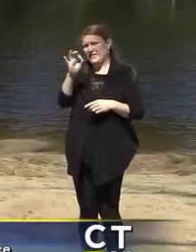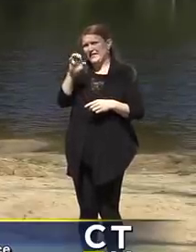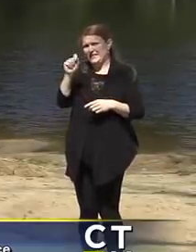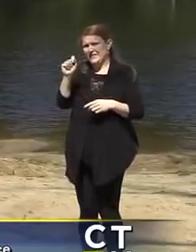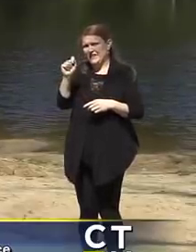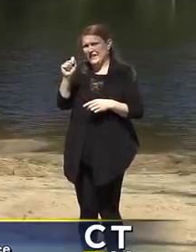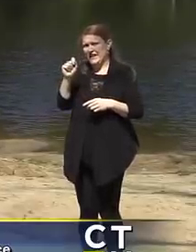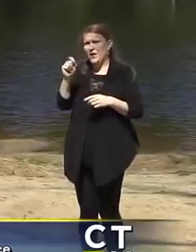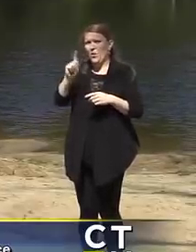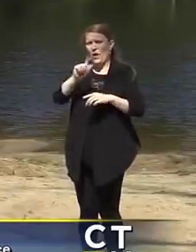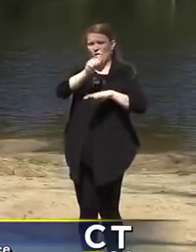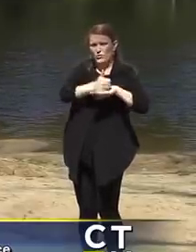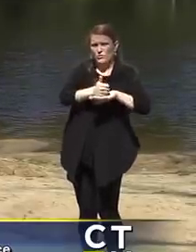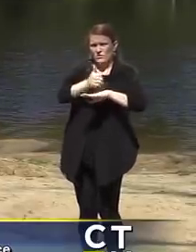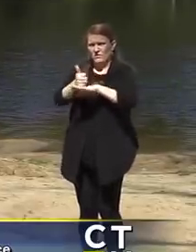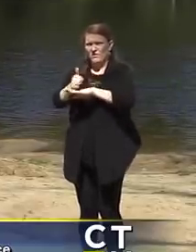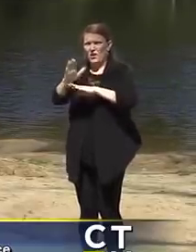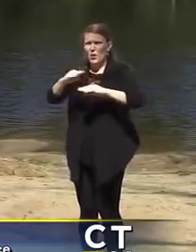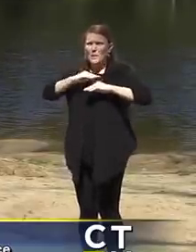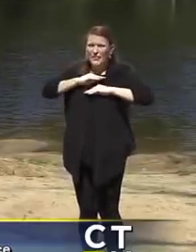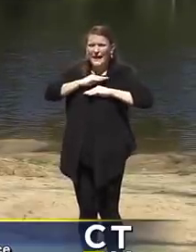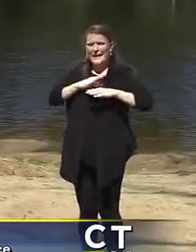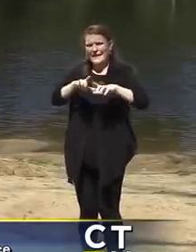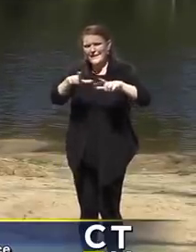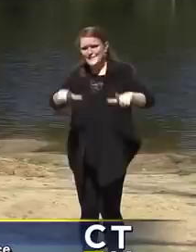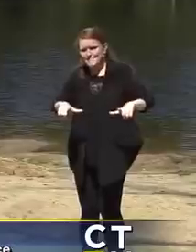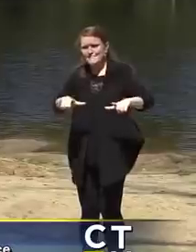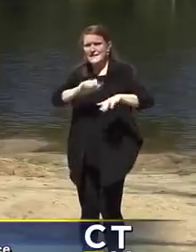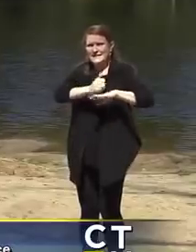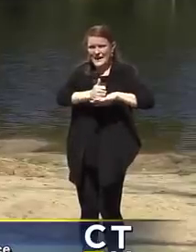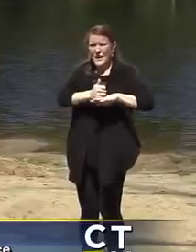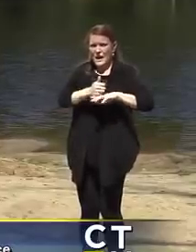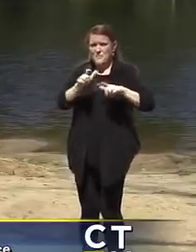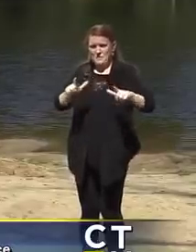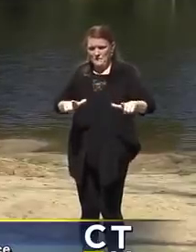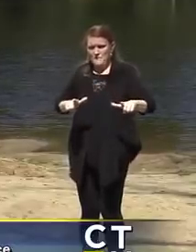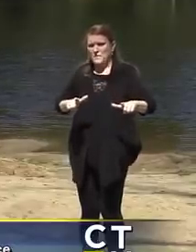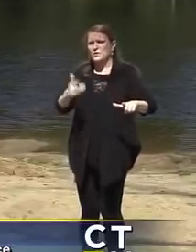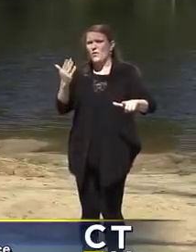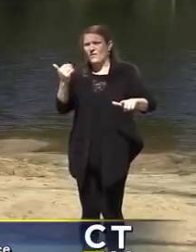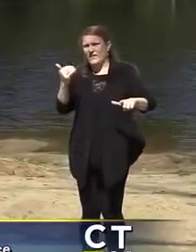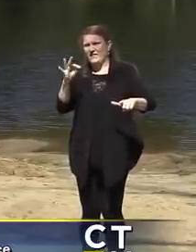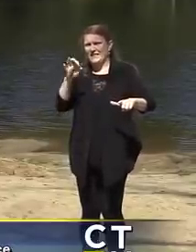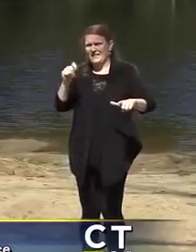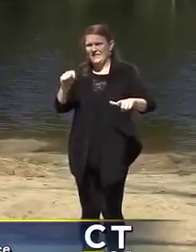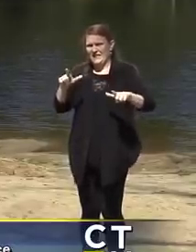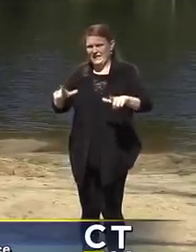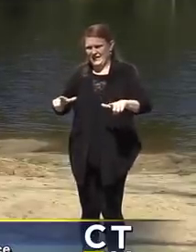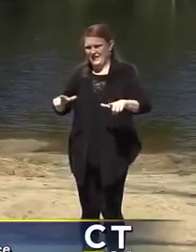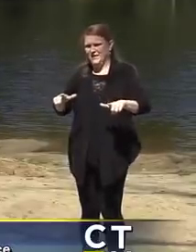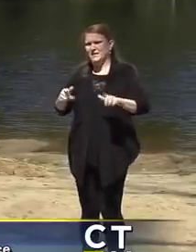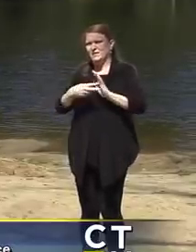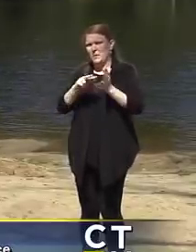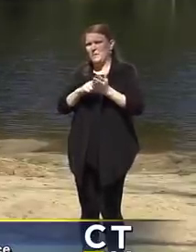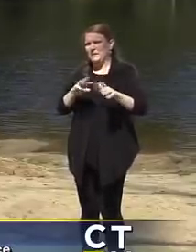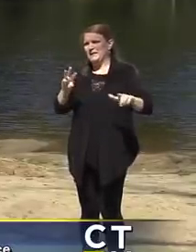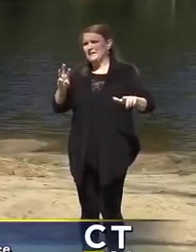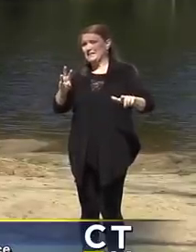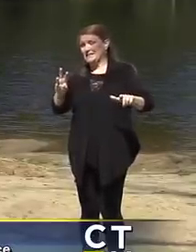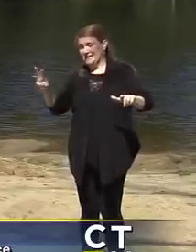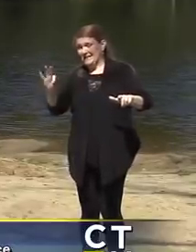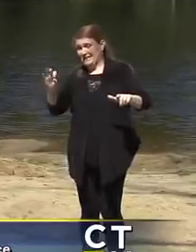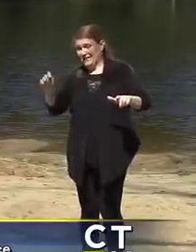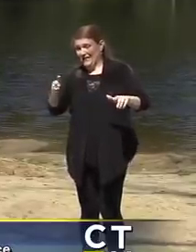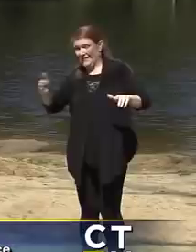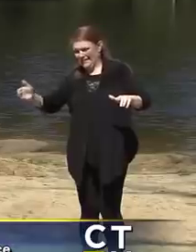between beach blankets. So that includes 6 feet of space on either side of a blanket plus 3 feet for people to walk in